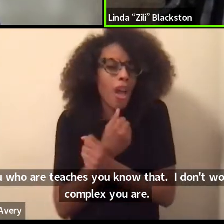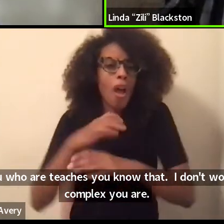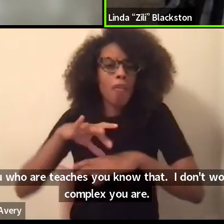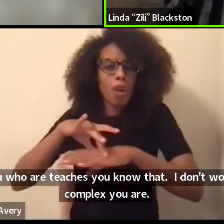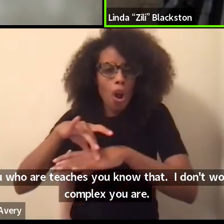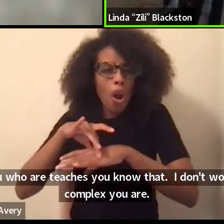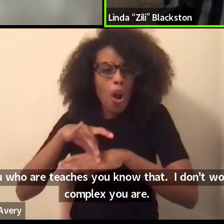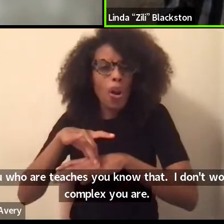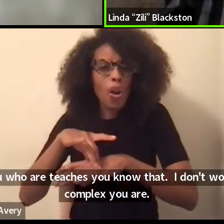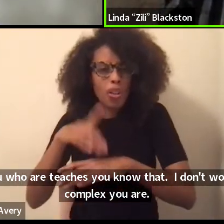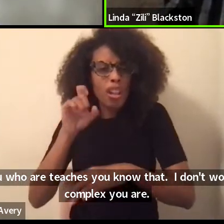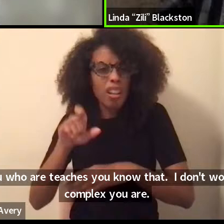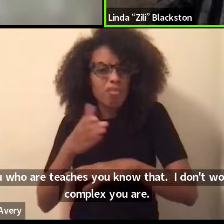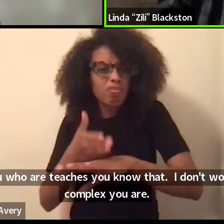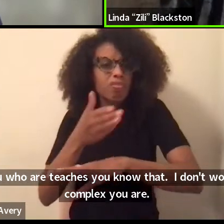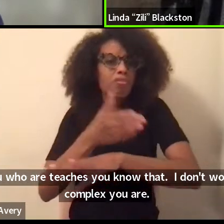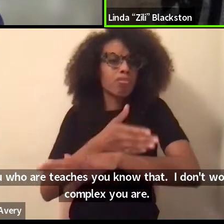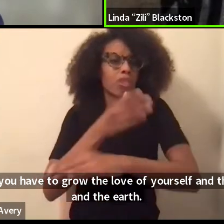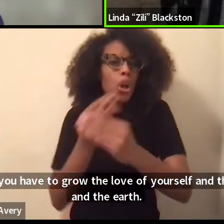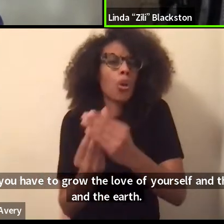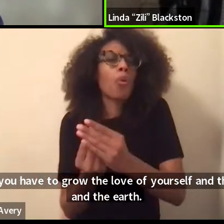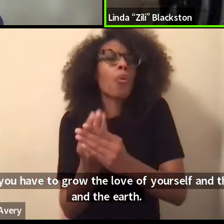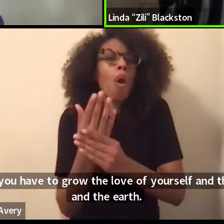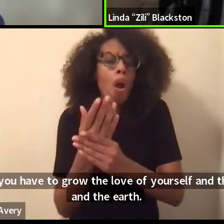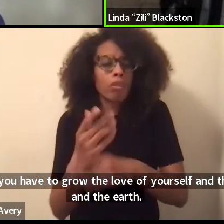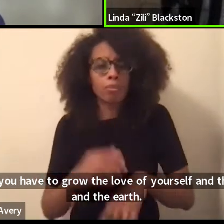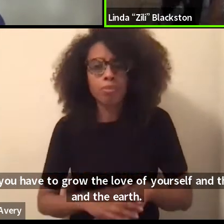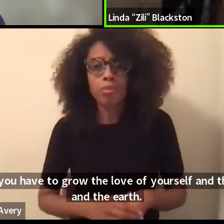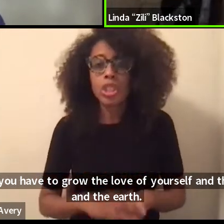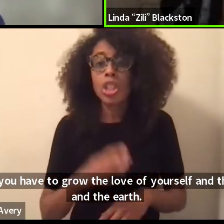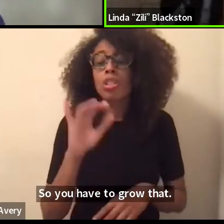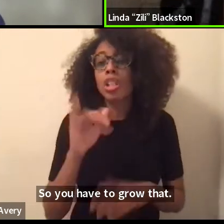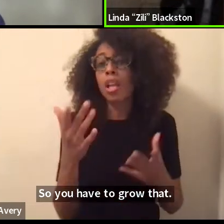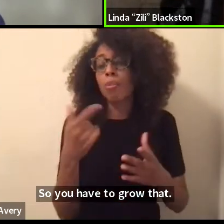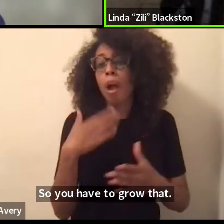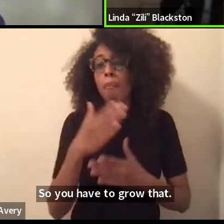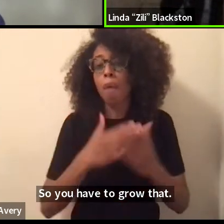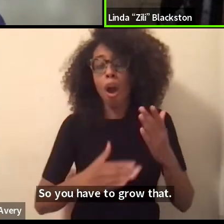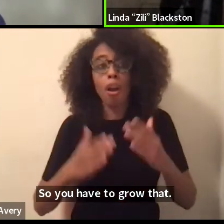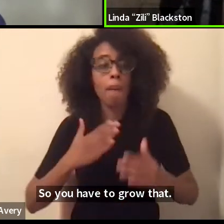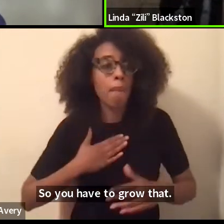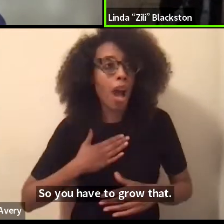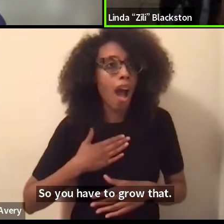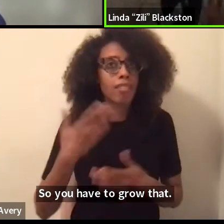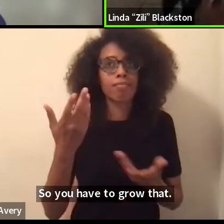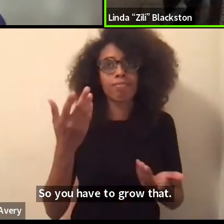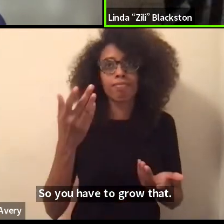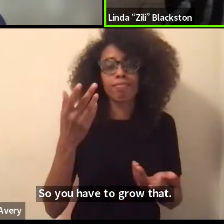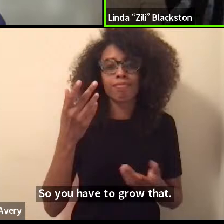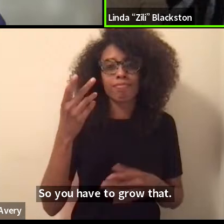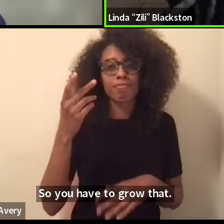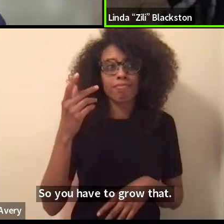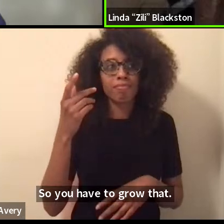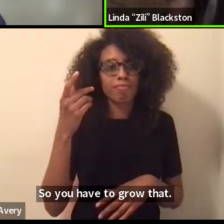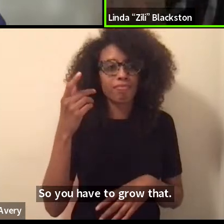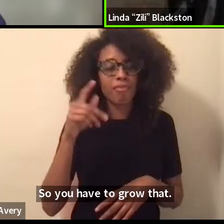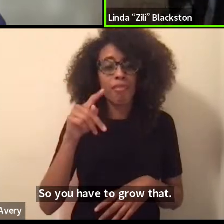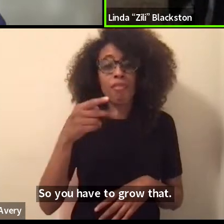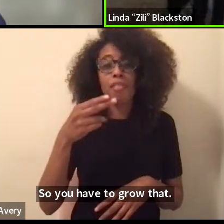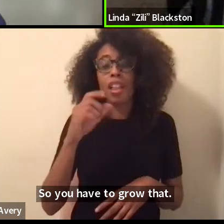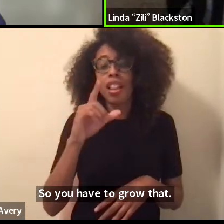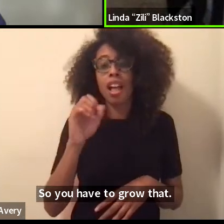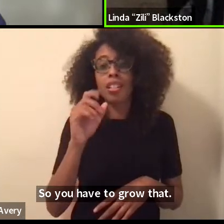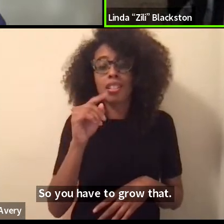to grow that. So that's part of what my philosophy is, basically, is that we are